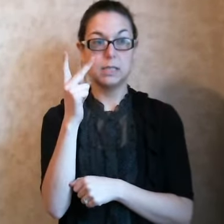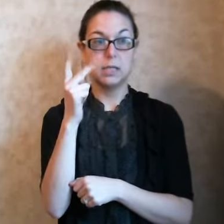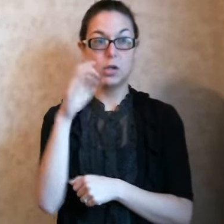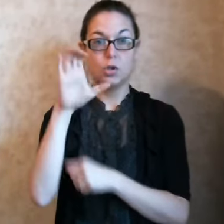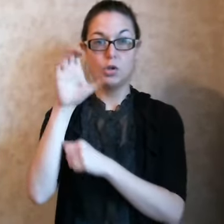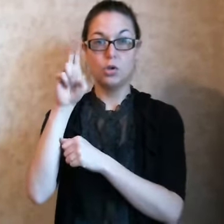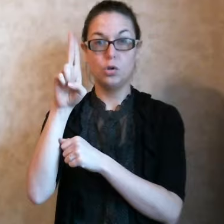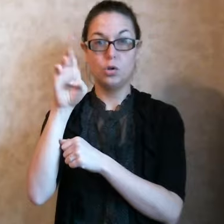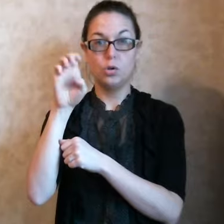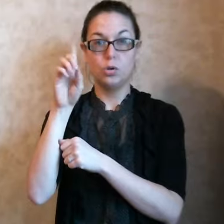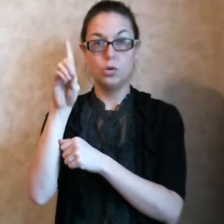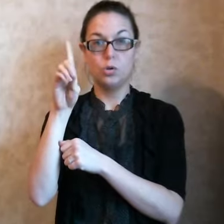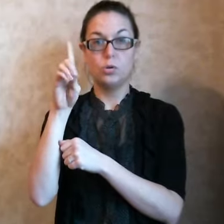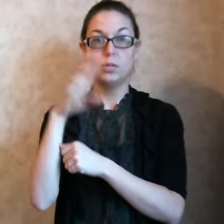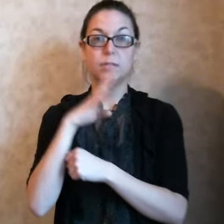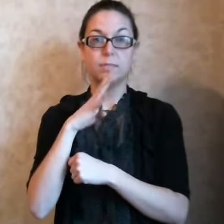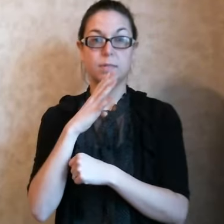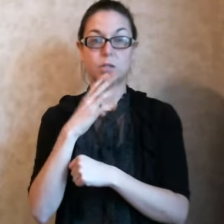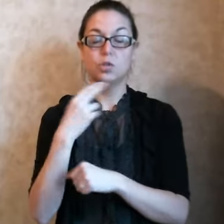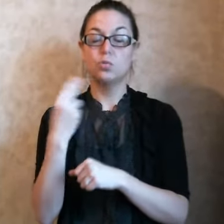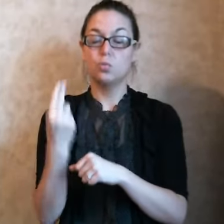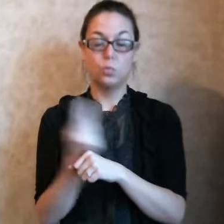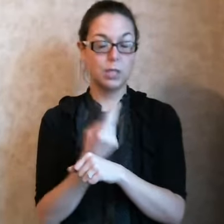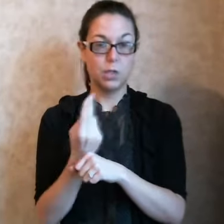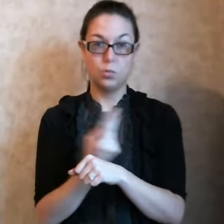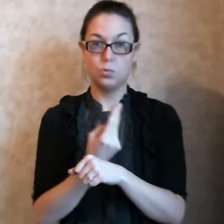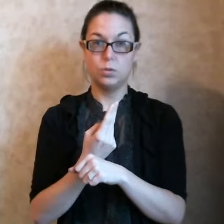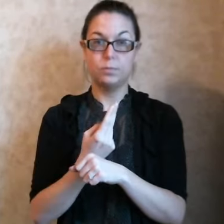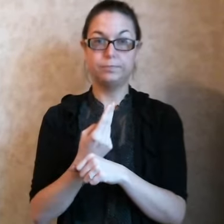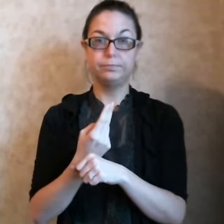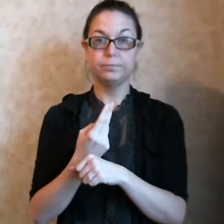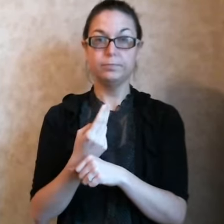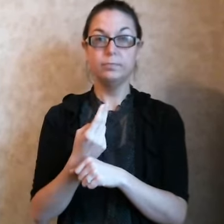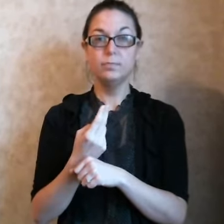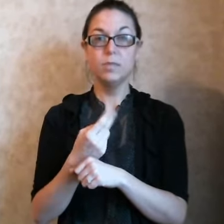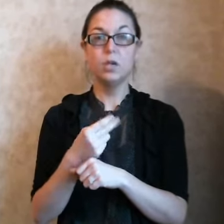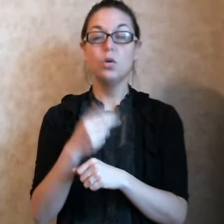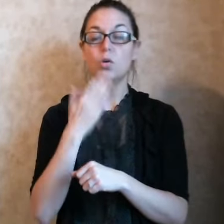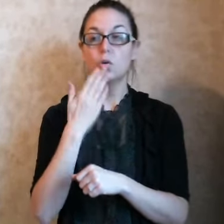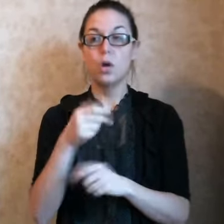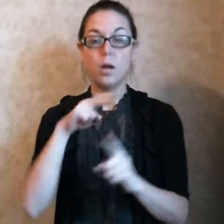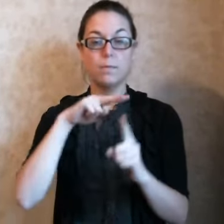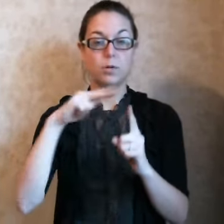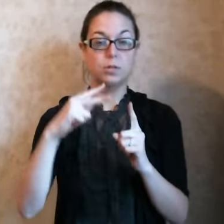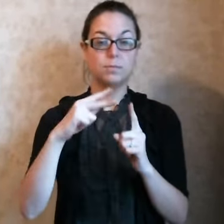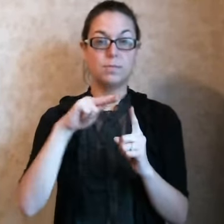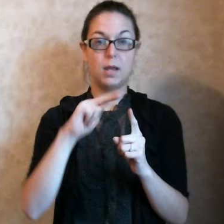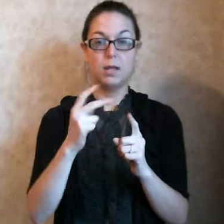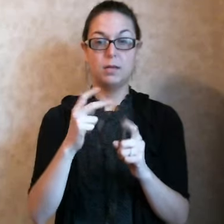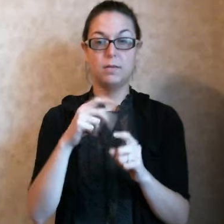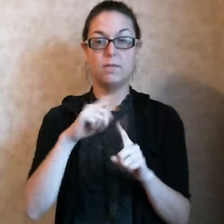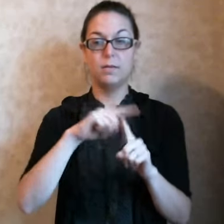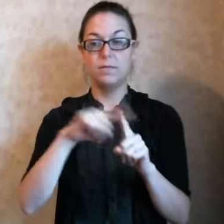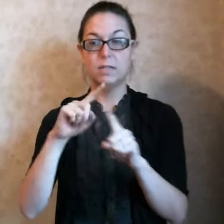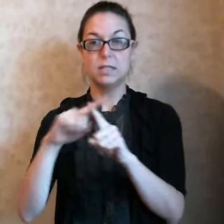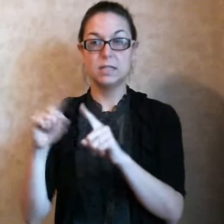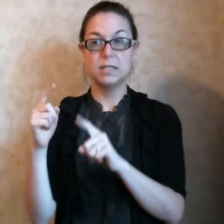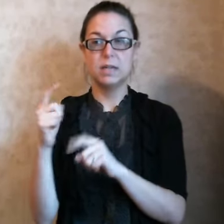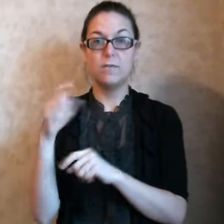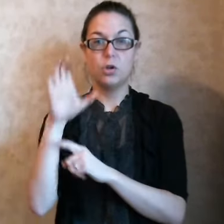get the perspectives of those who were raised with cued speech and that use cued speech on a daily